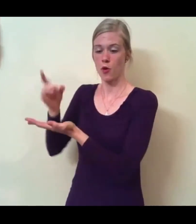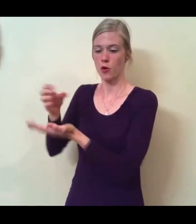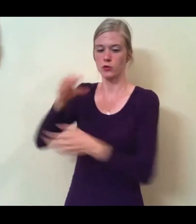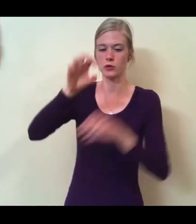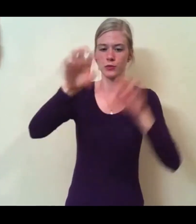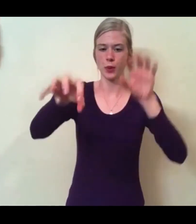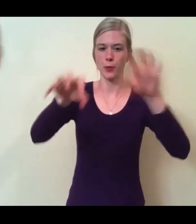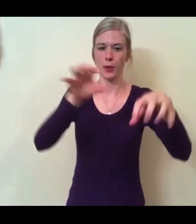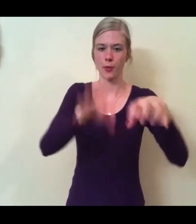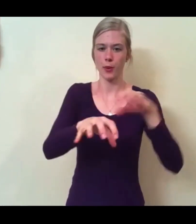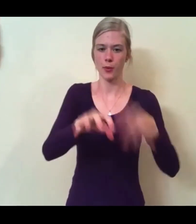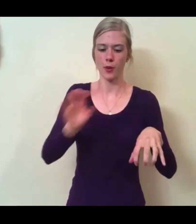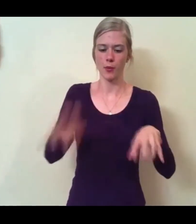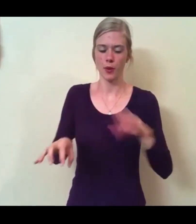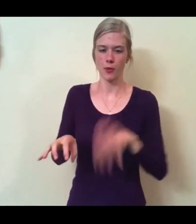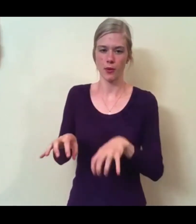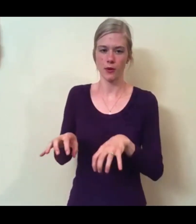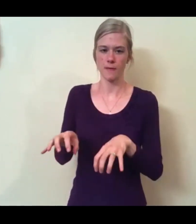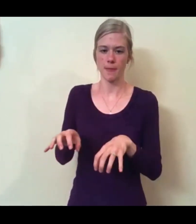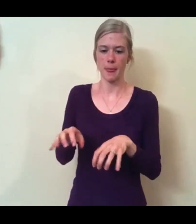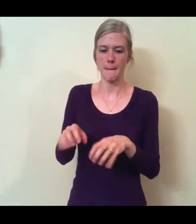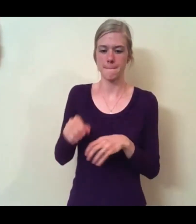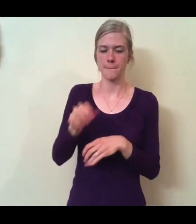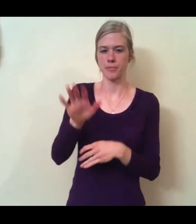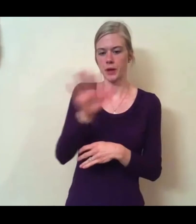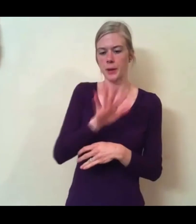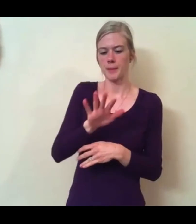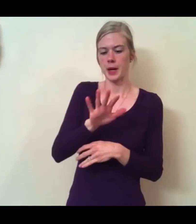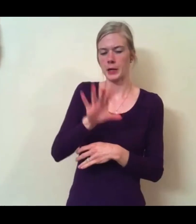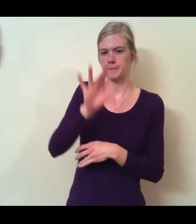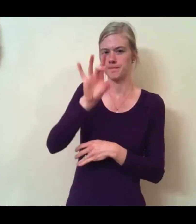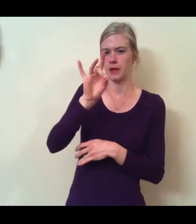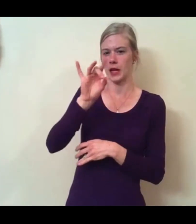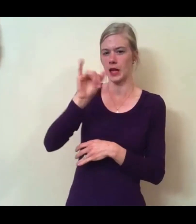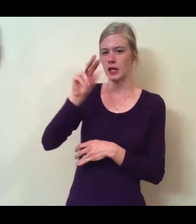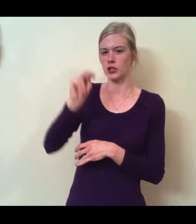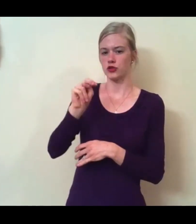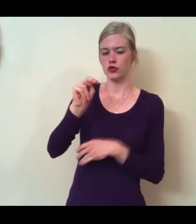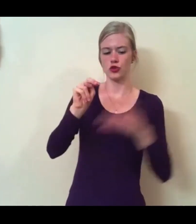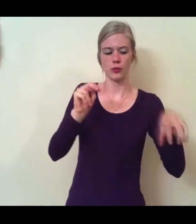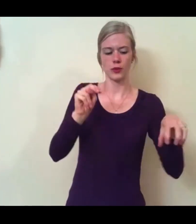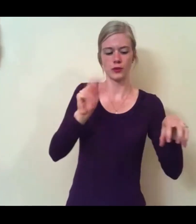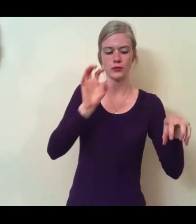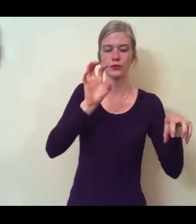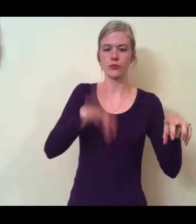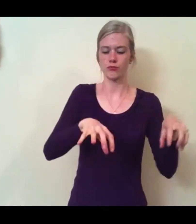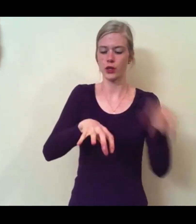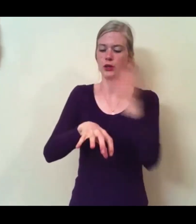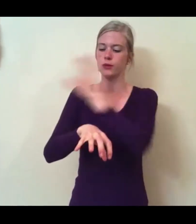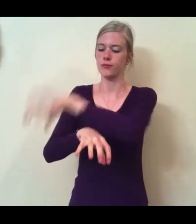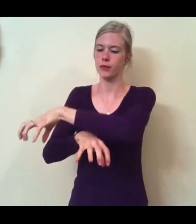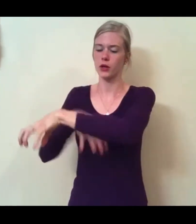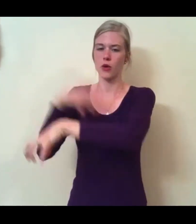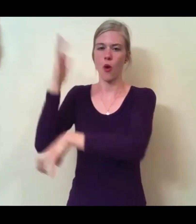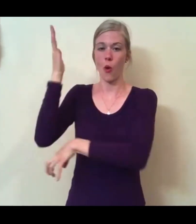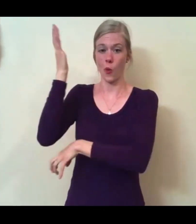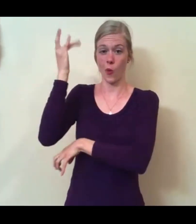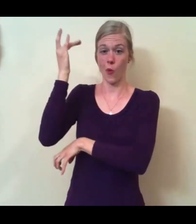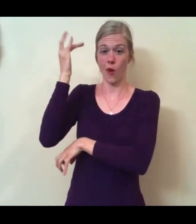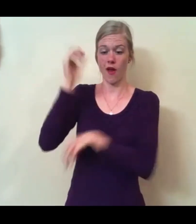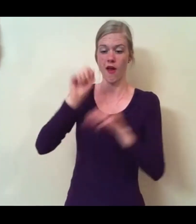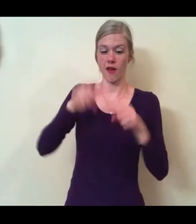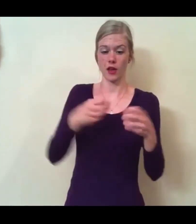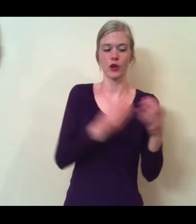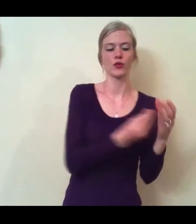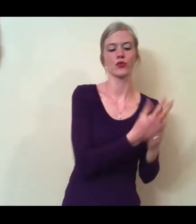cleared. Probably place them about 8 inches apart. This gives room for them to grow and to